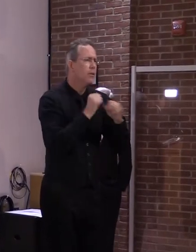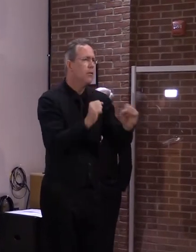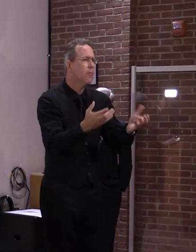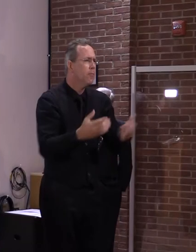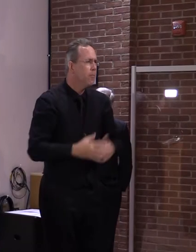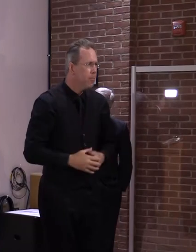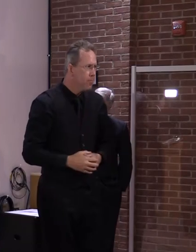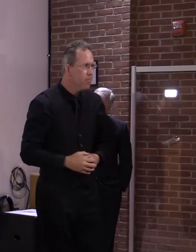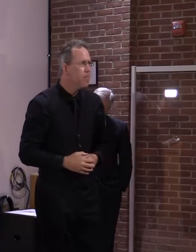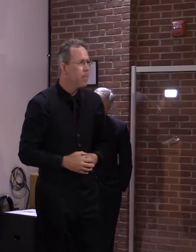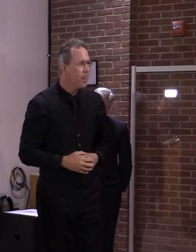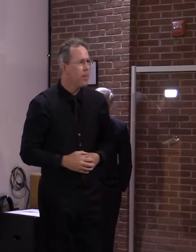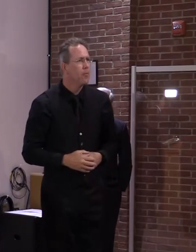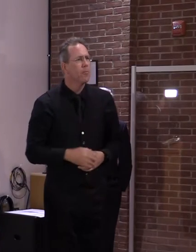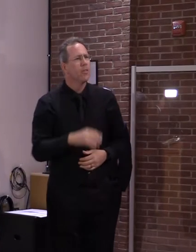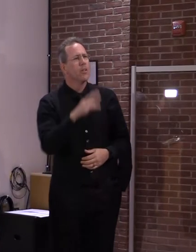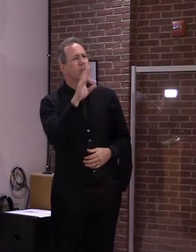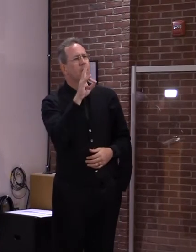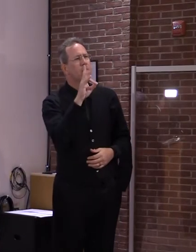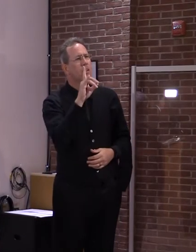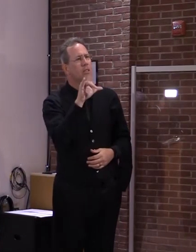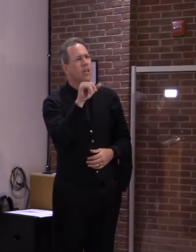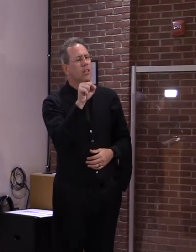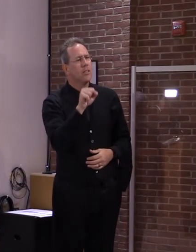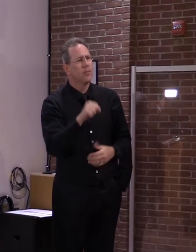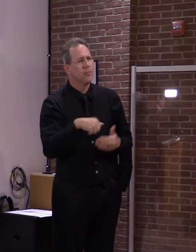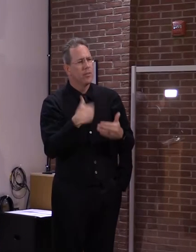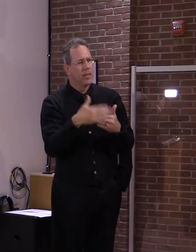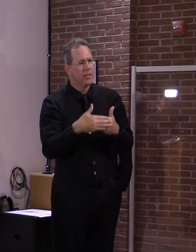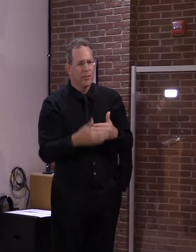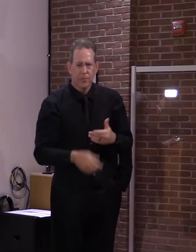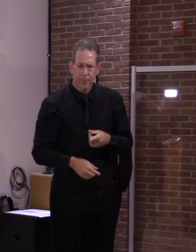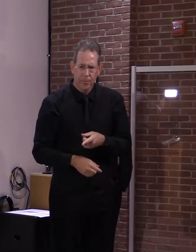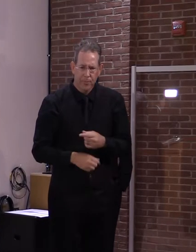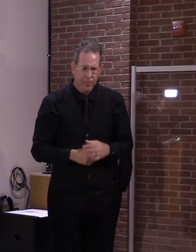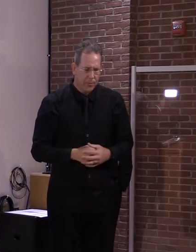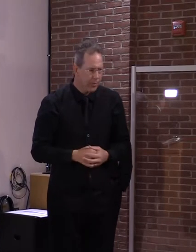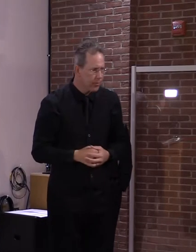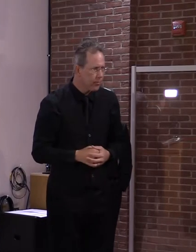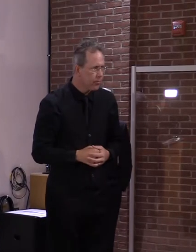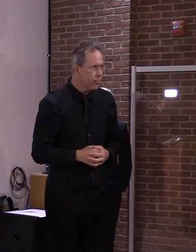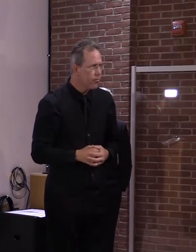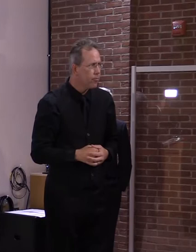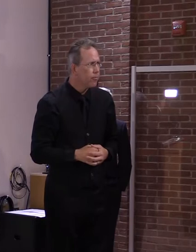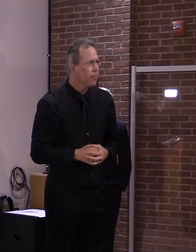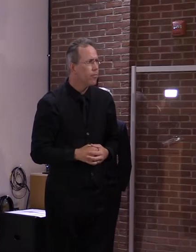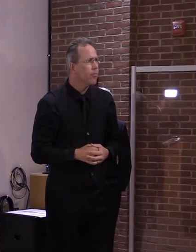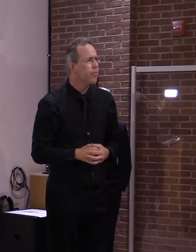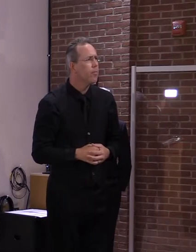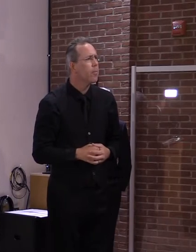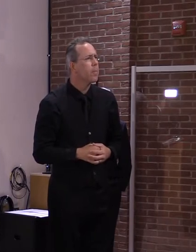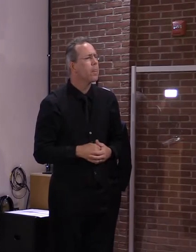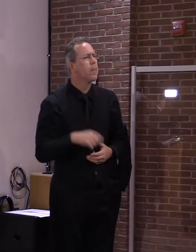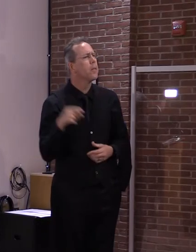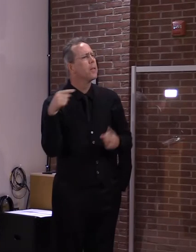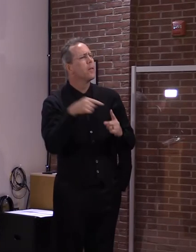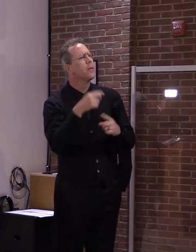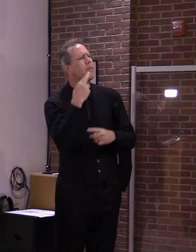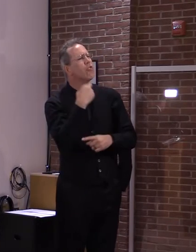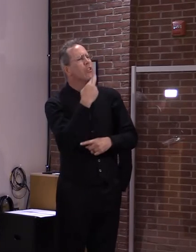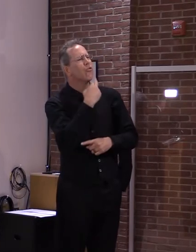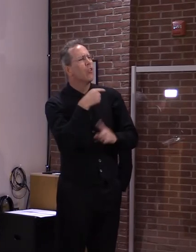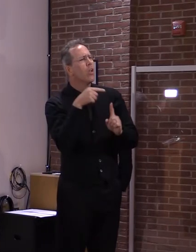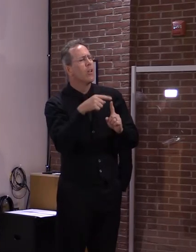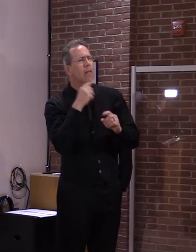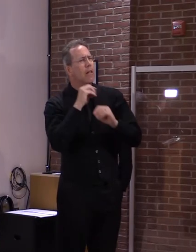Colin Flanders, 7 days. Hi, yeah, I had a quick question about the bars and restaurant guidance. I guess I'm just looking for a quick refresher